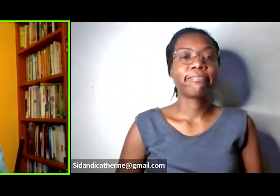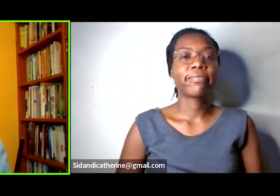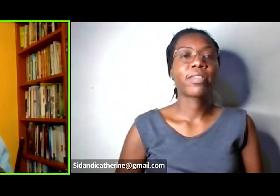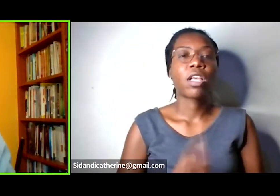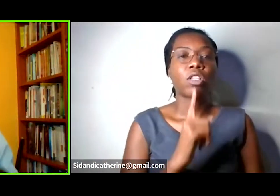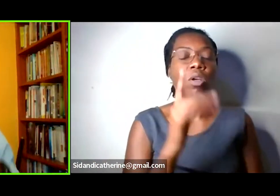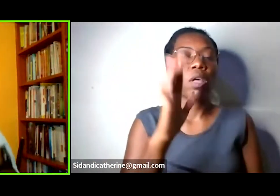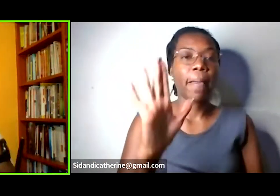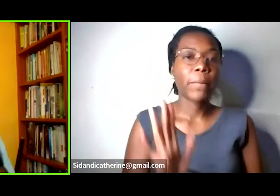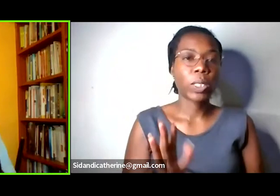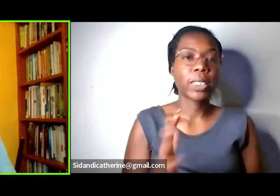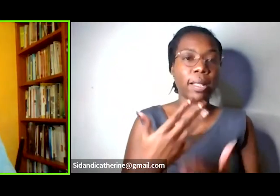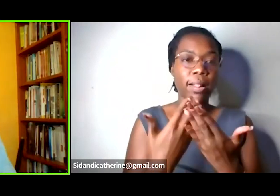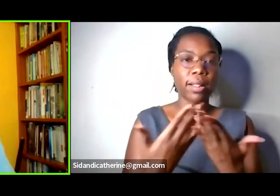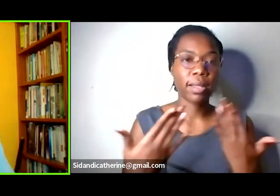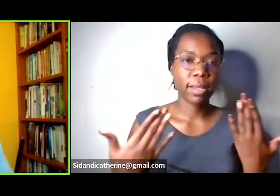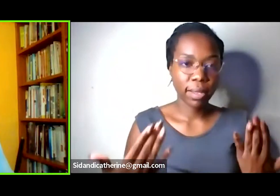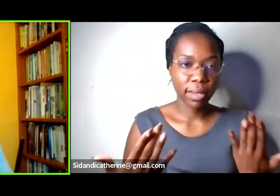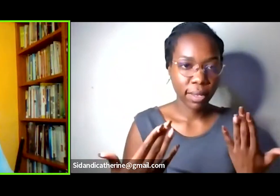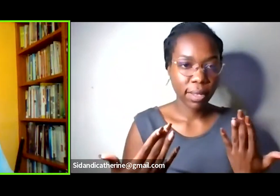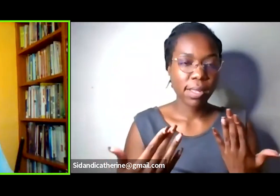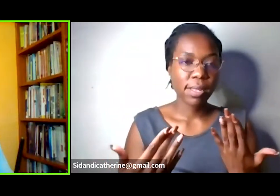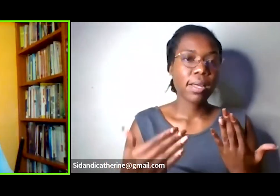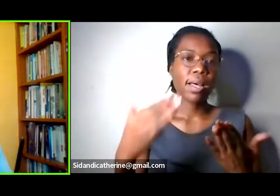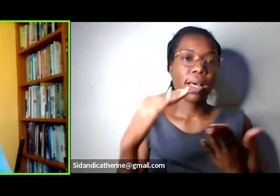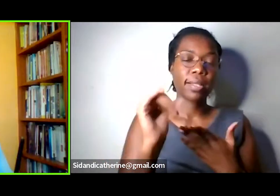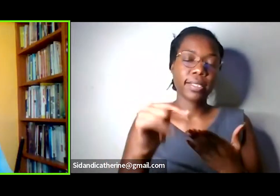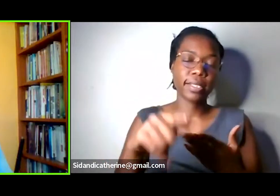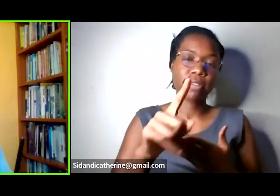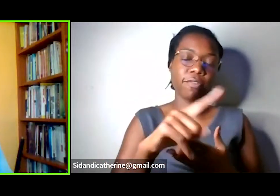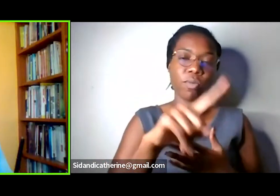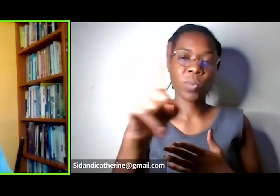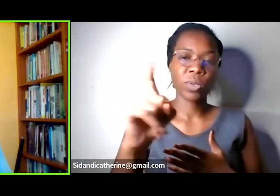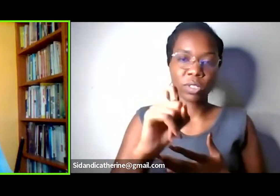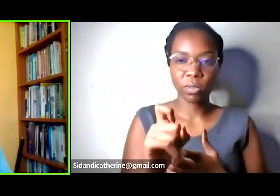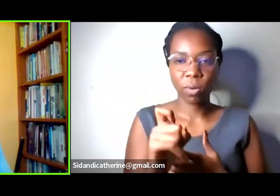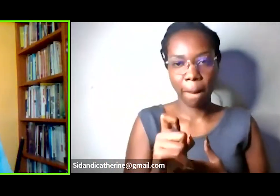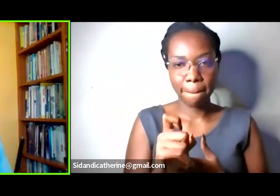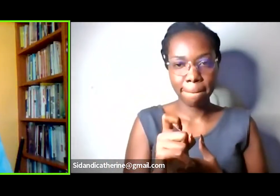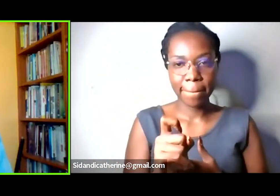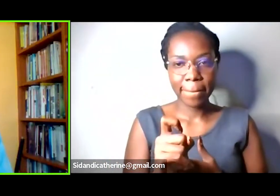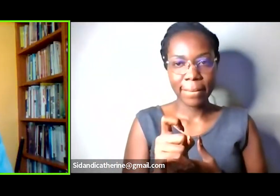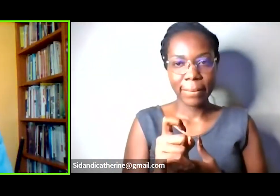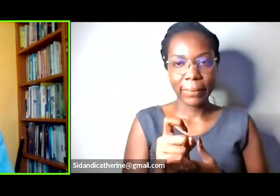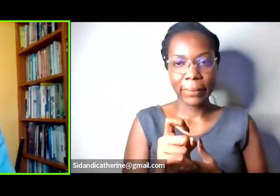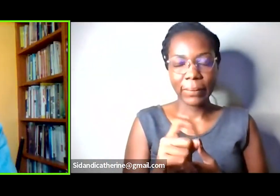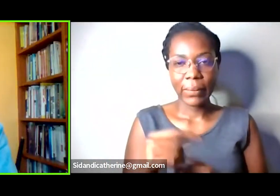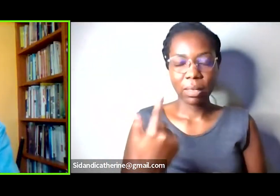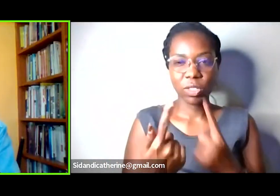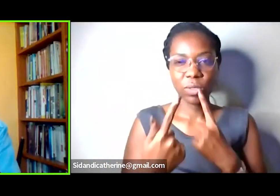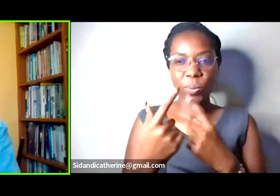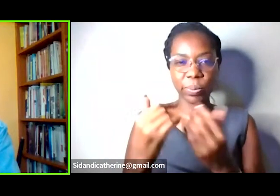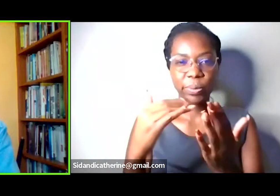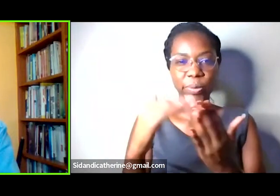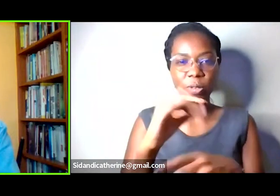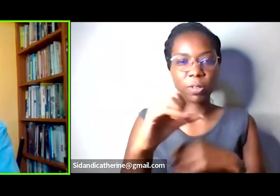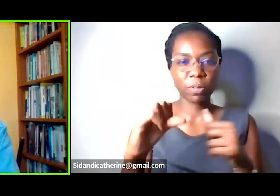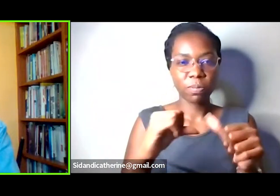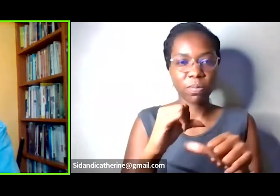by giving talks and also being on various stages. When I'm invited